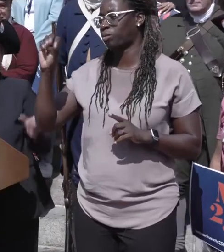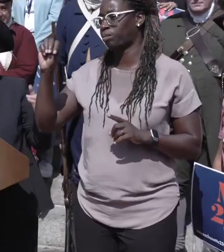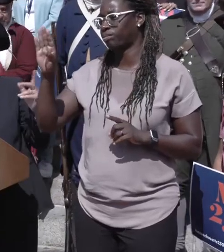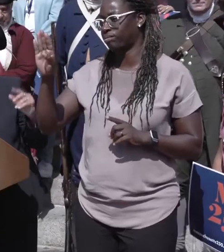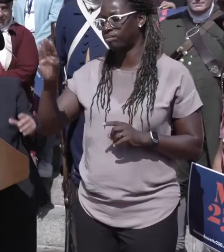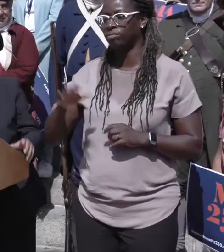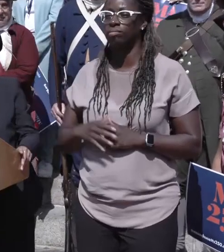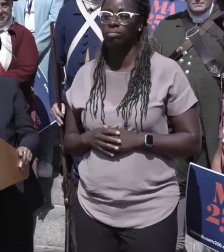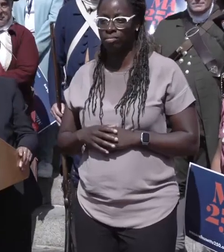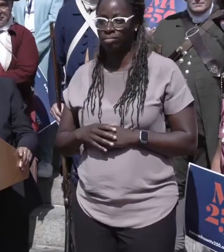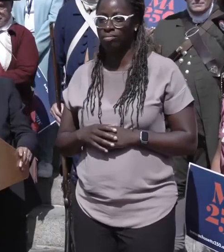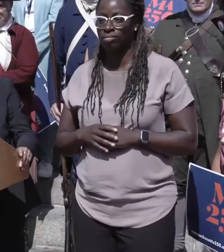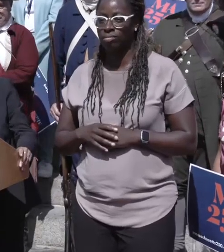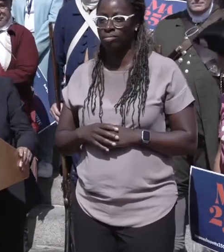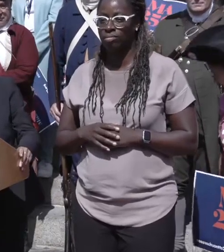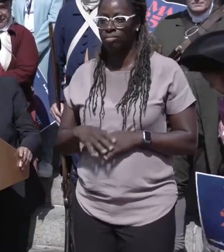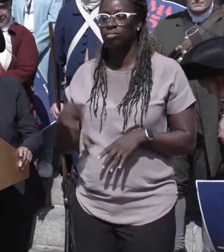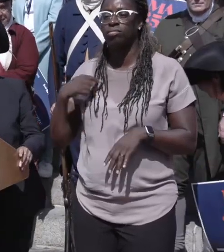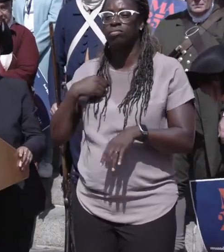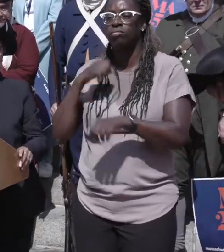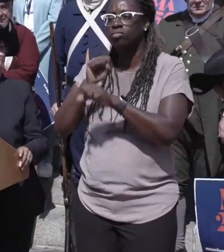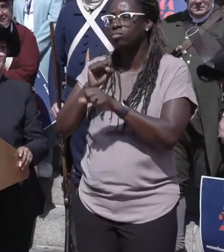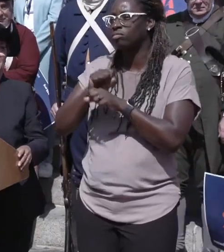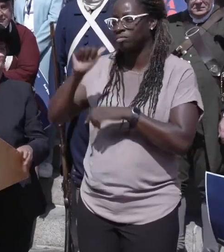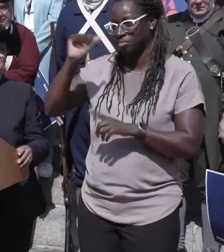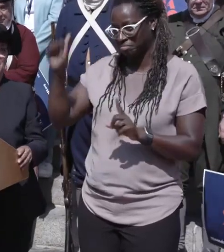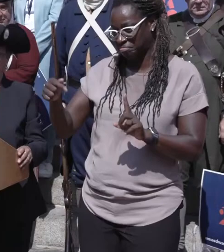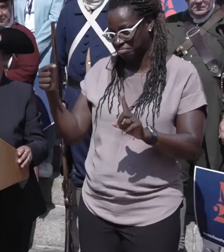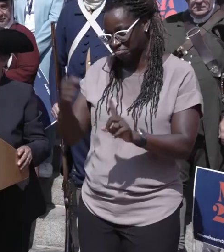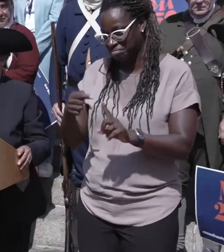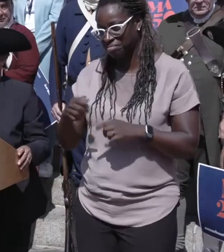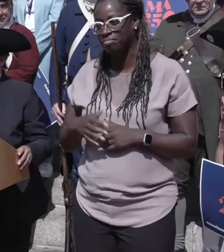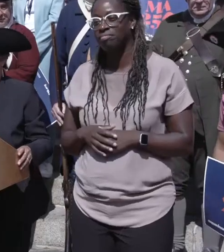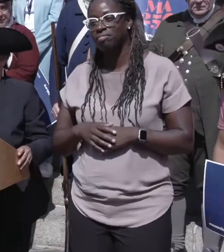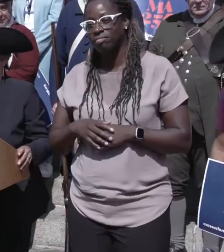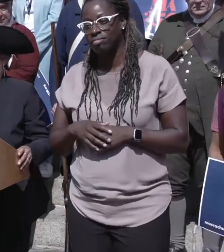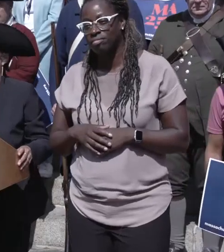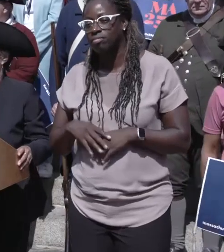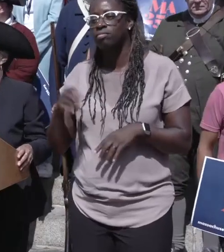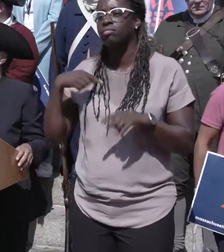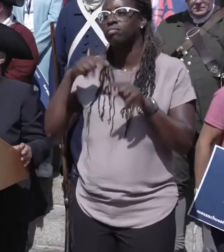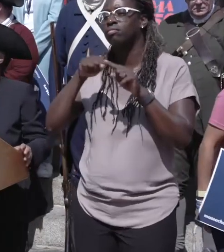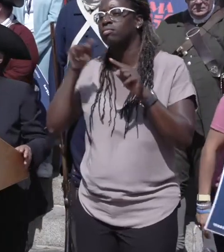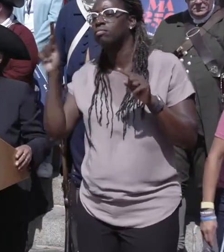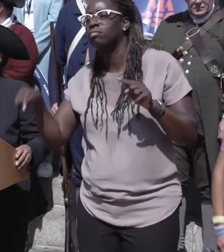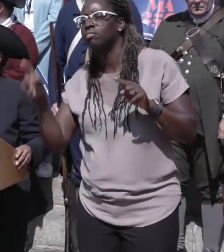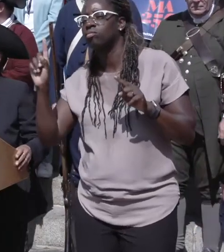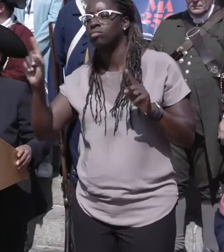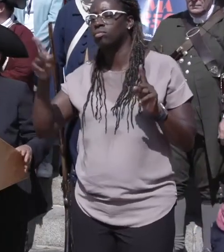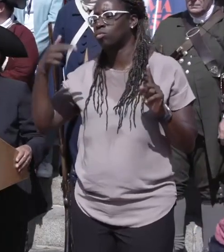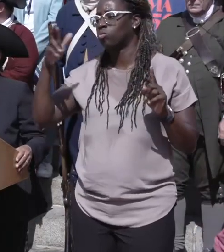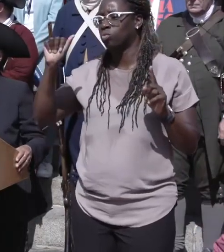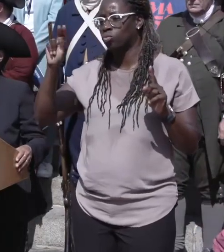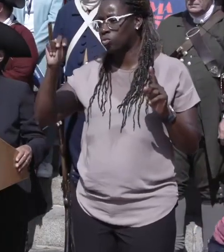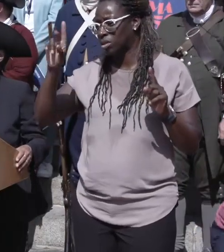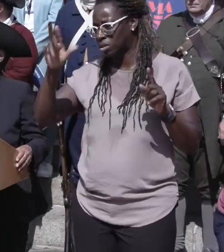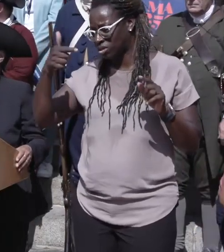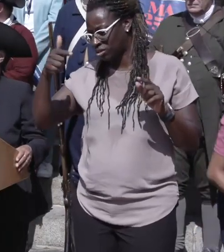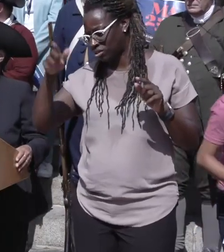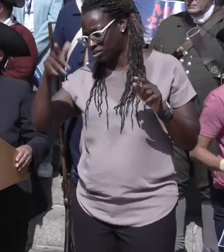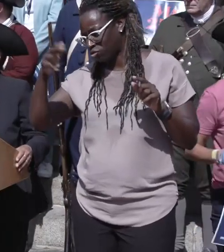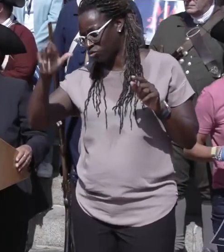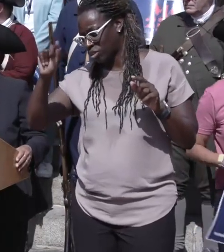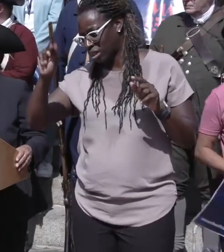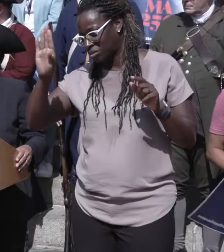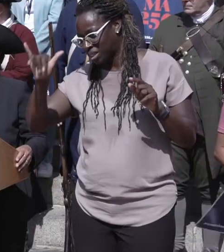located in the 413 as well. I represent Amherst and half of the town of Granby. I'm the co-chair and have the honor of being the